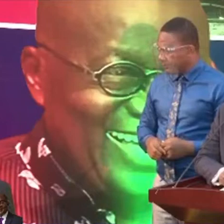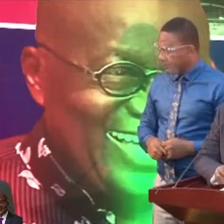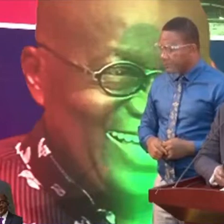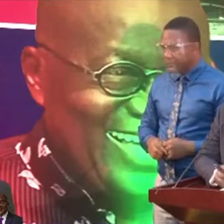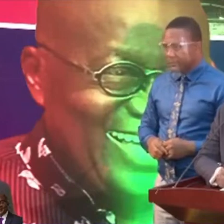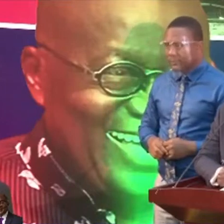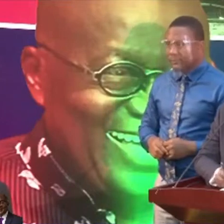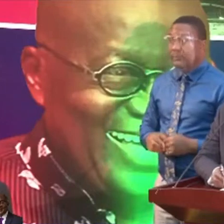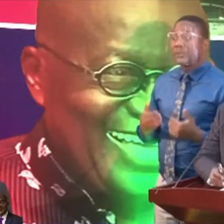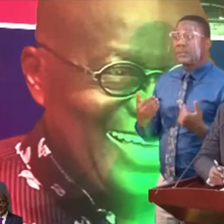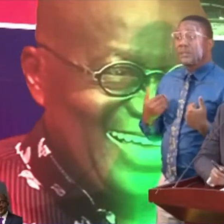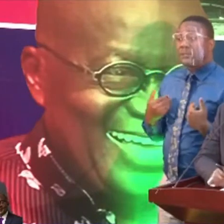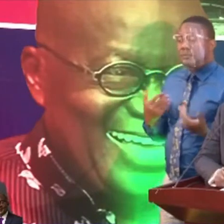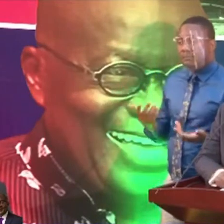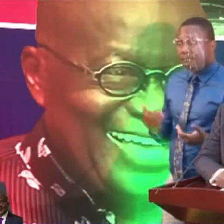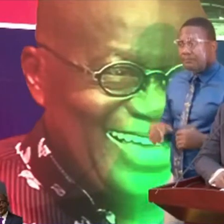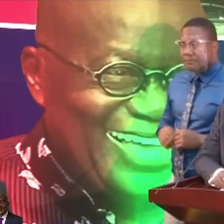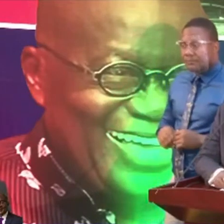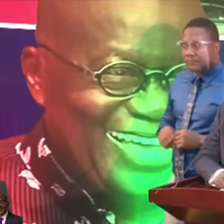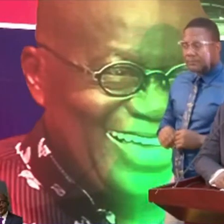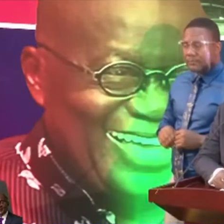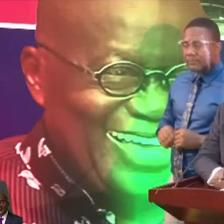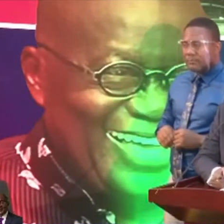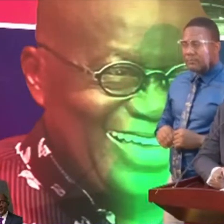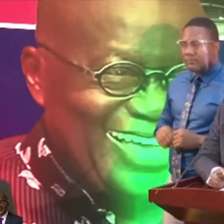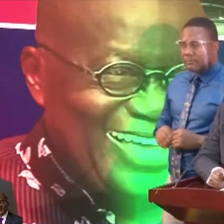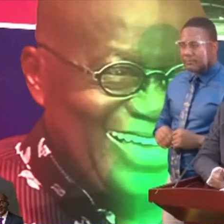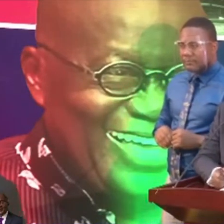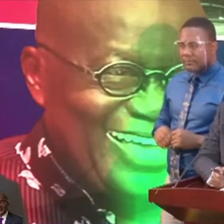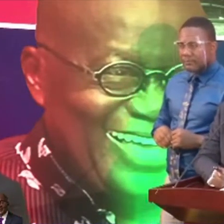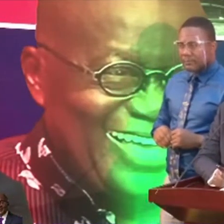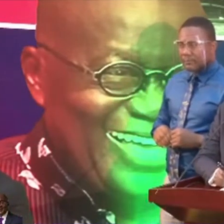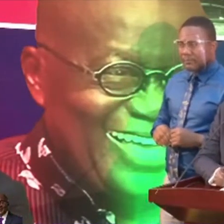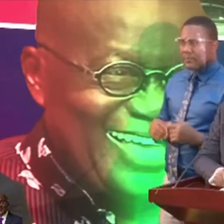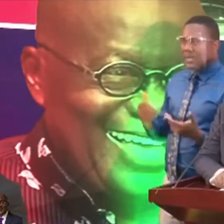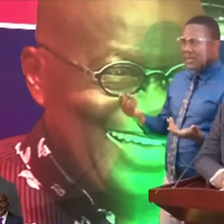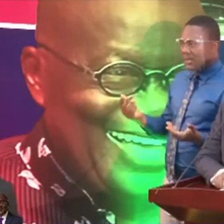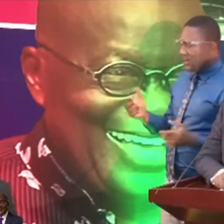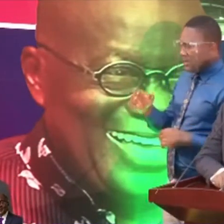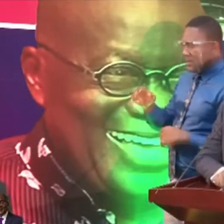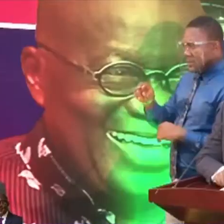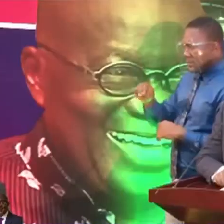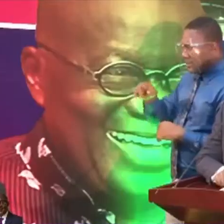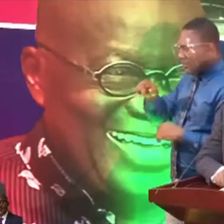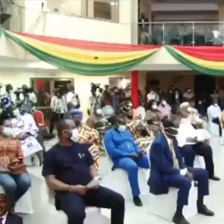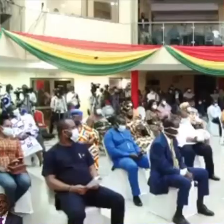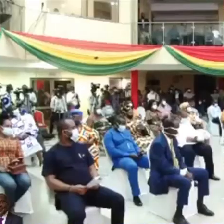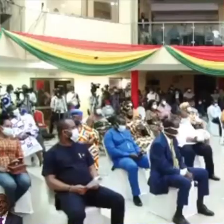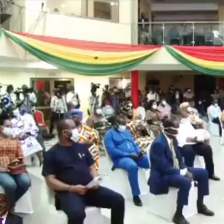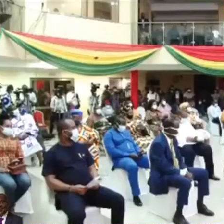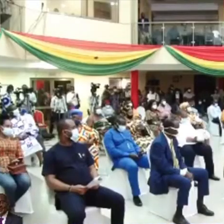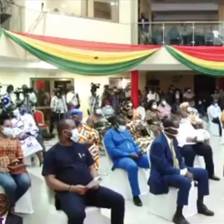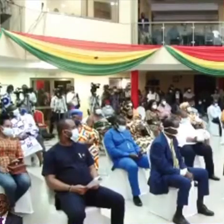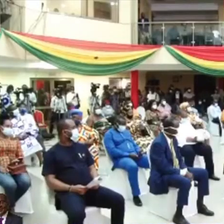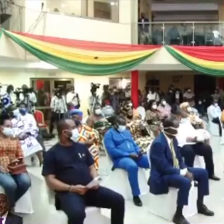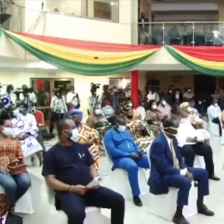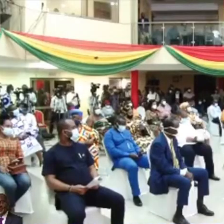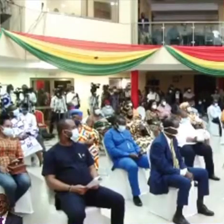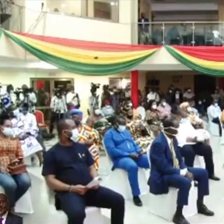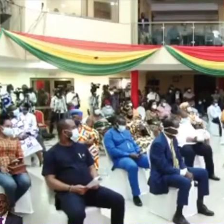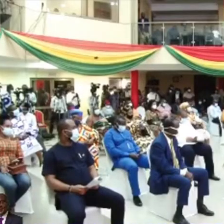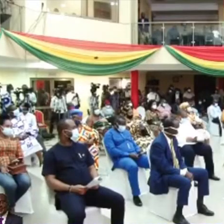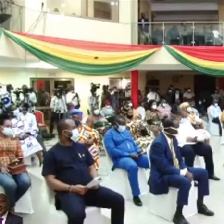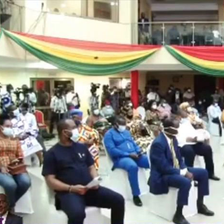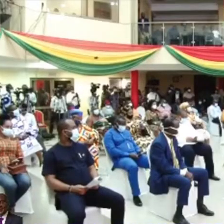question about the difference between our government's approach to infrastructure and I think